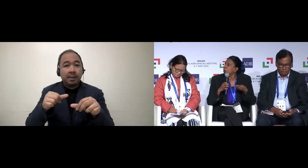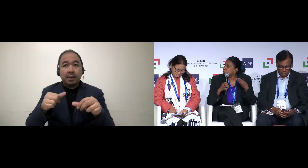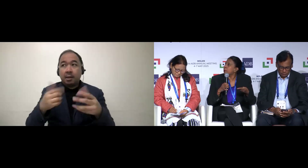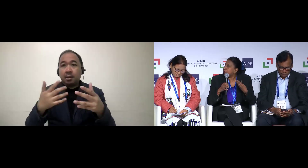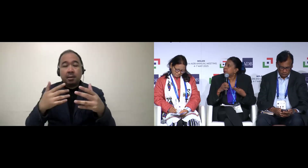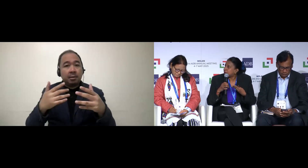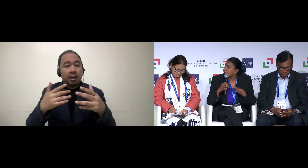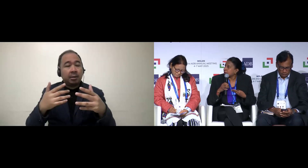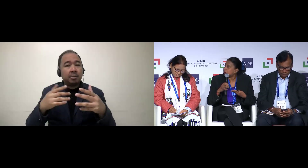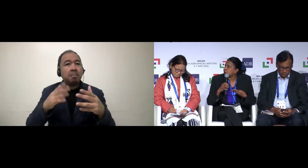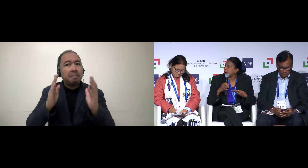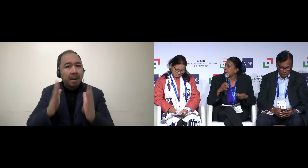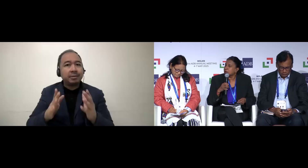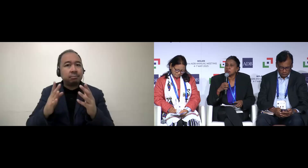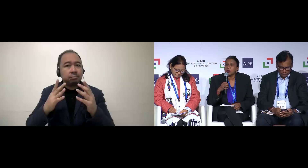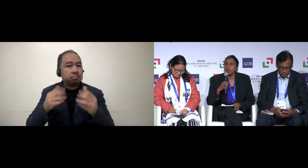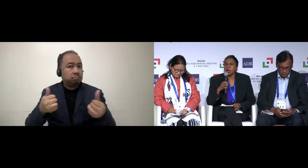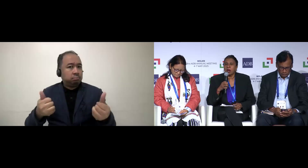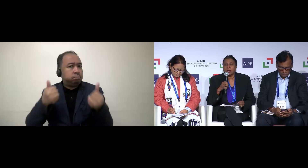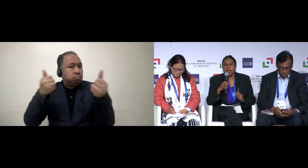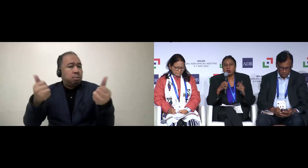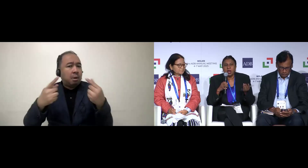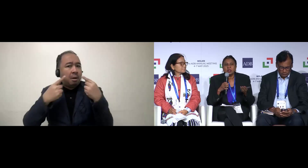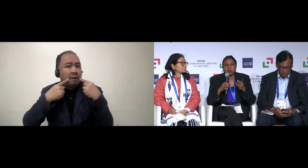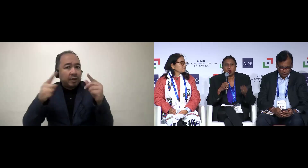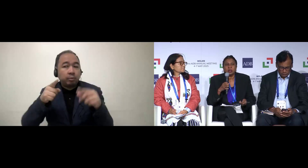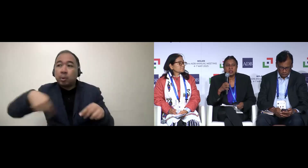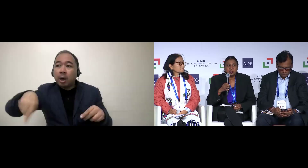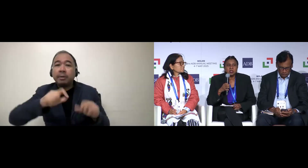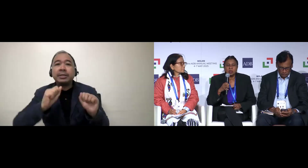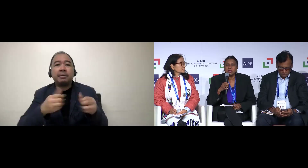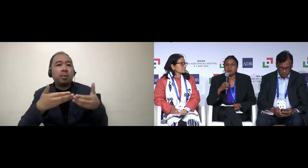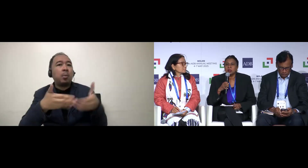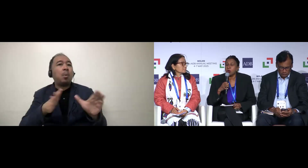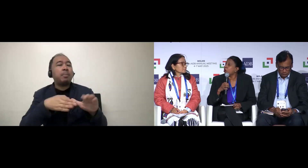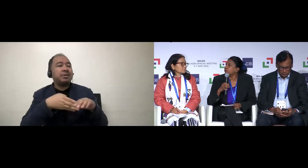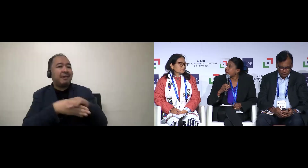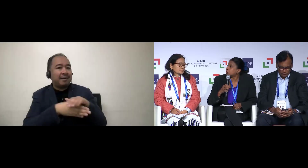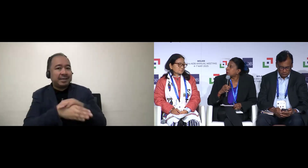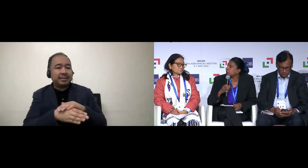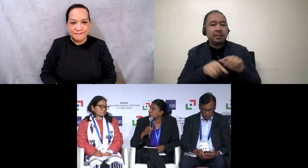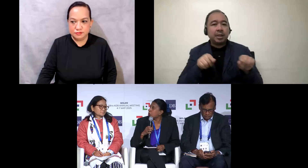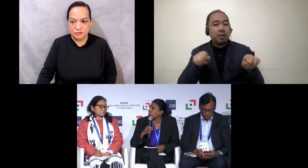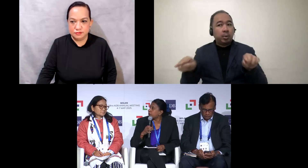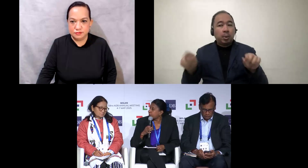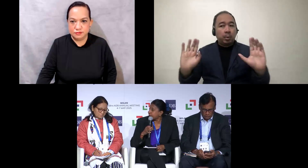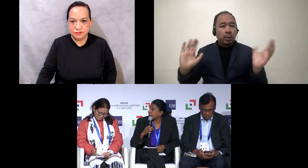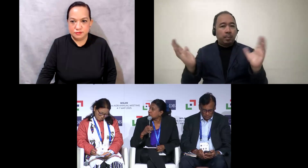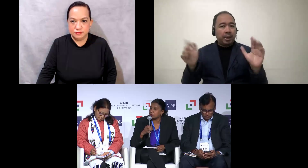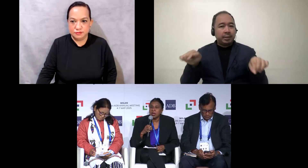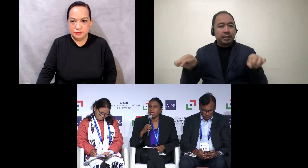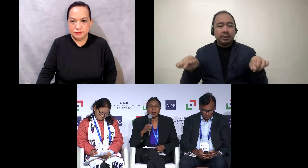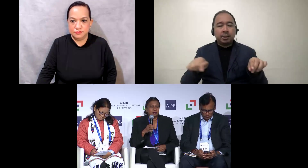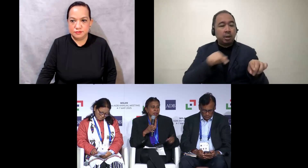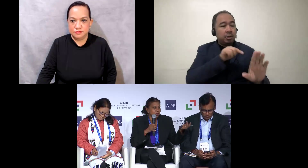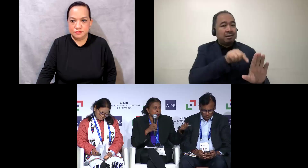work so that people can access the mechanism. Now, I would like to draw a distinction between the role of management and the role of a